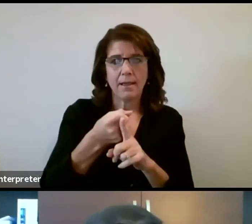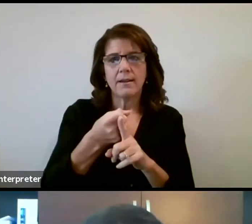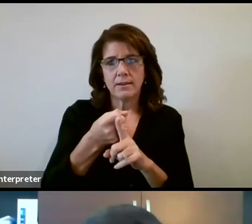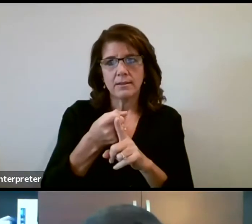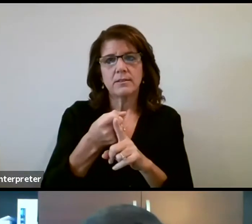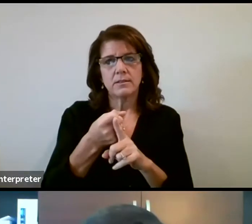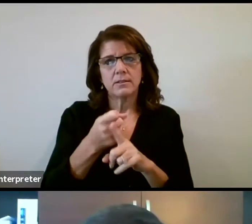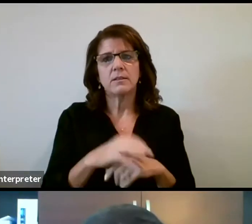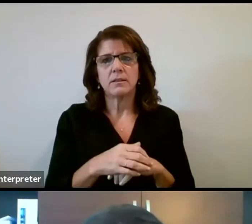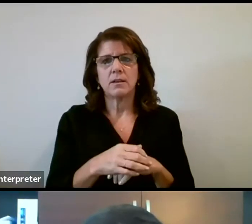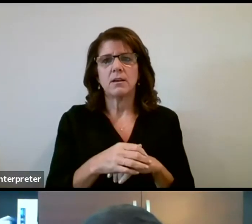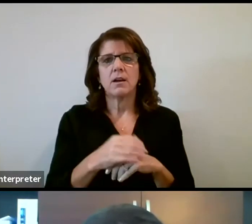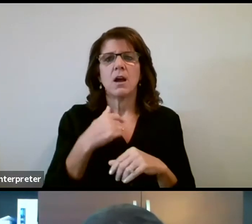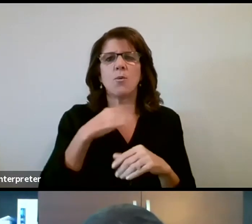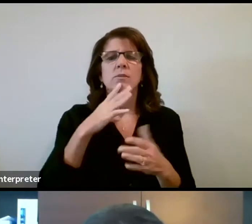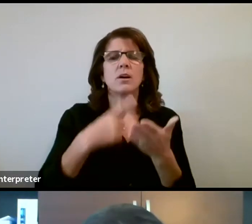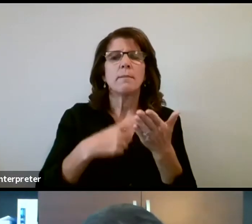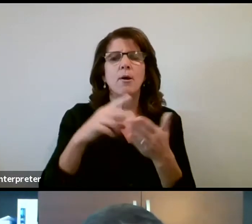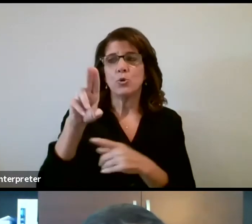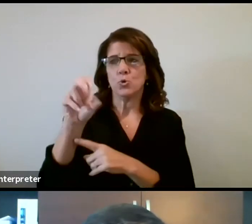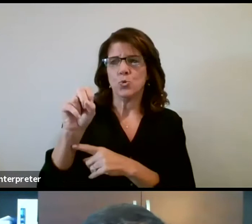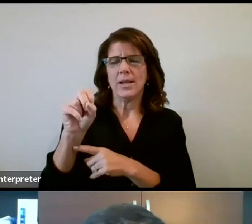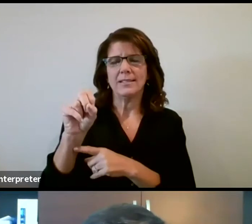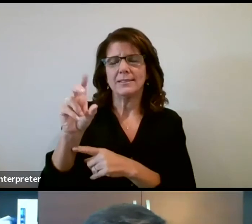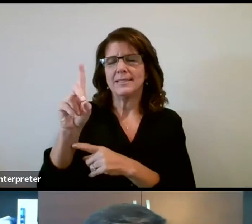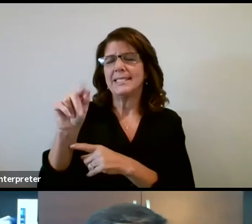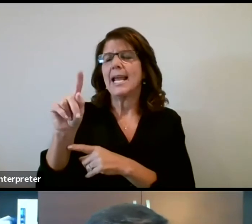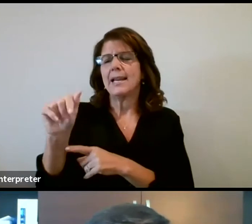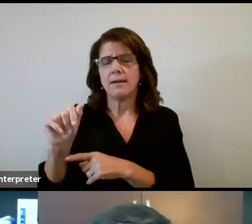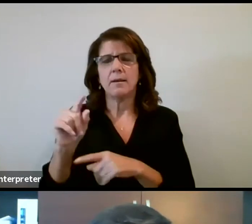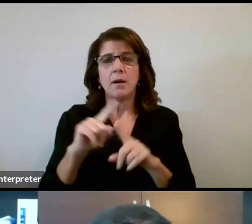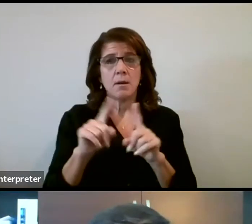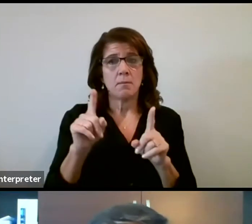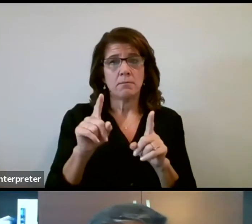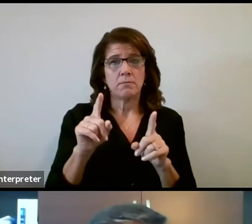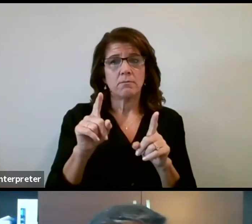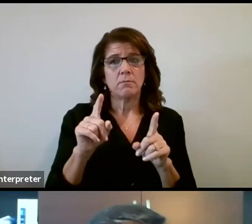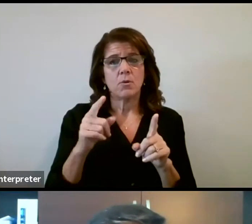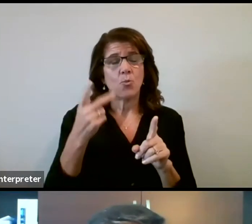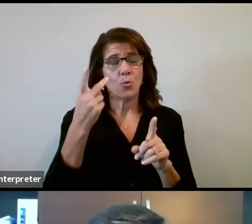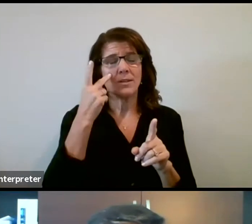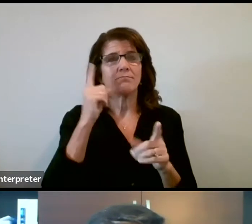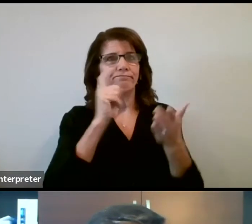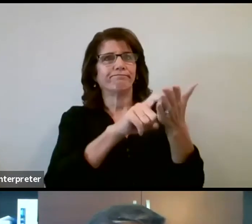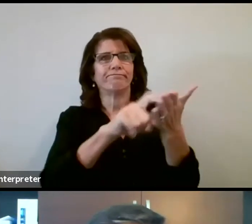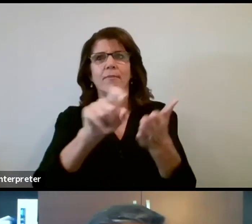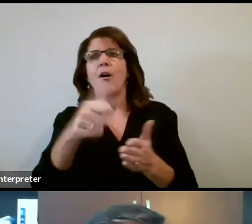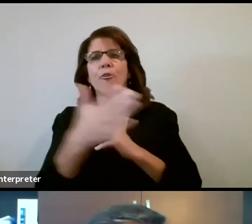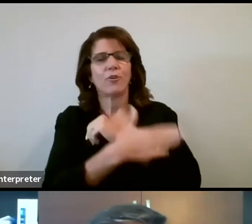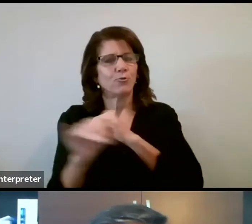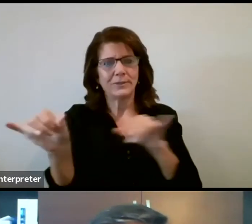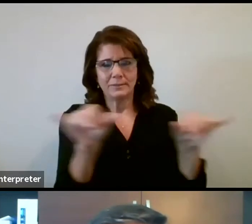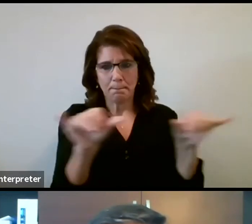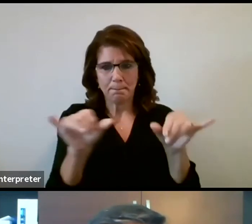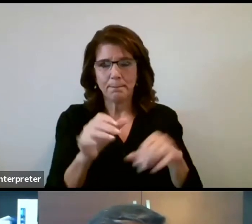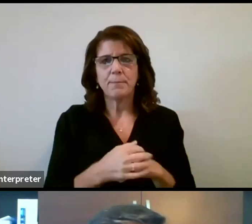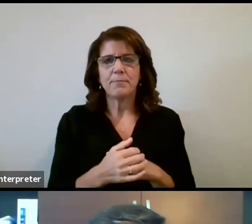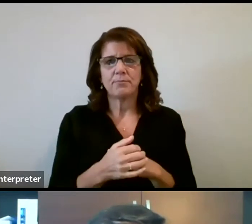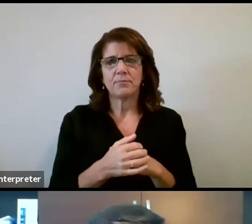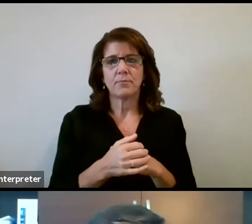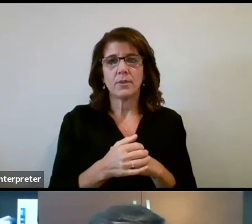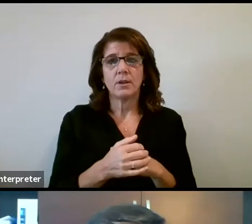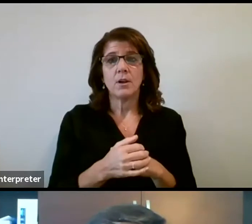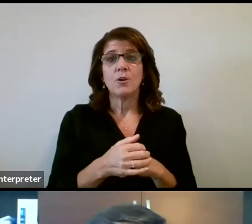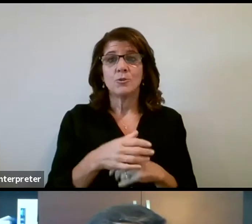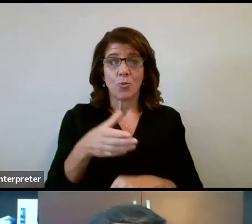Now, again, I'm going to talk about US data here, but we're seeing this in other countries as well. So the power of the 50